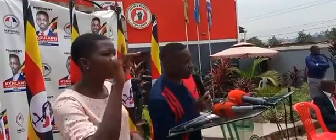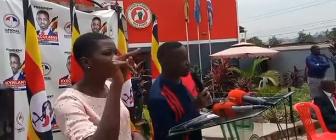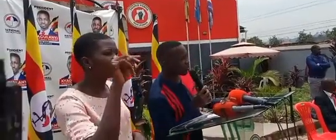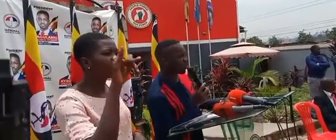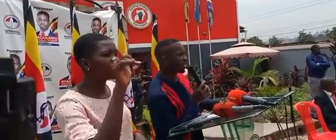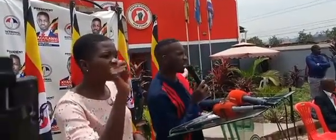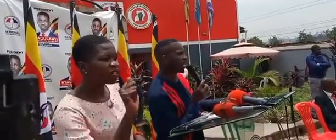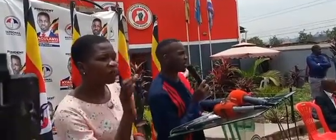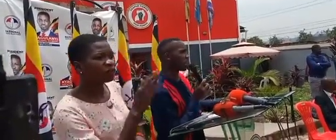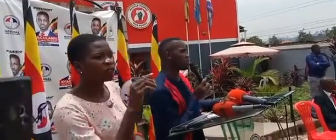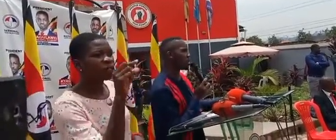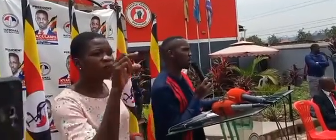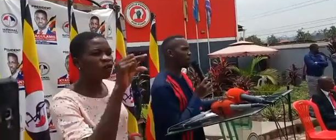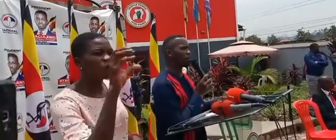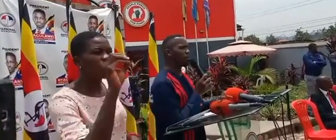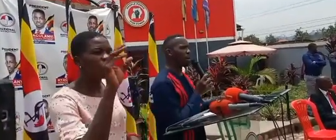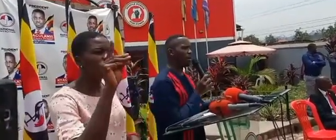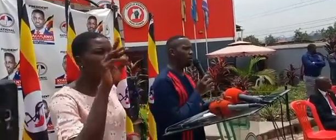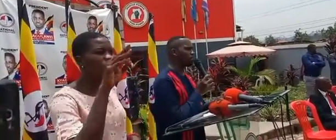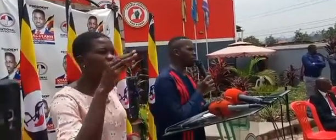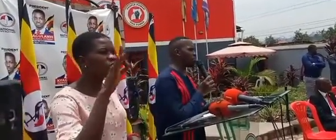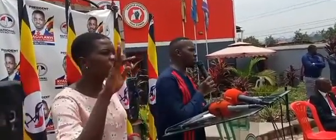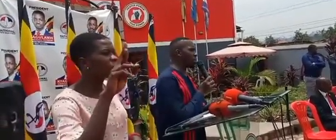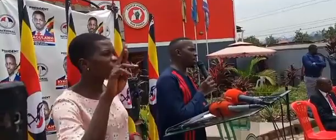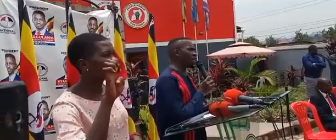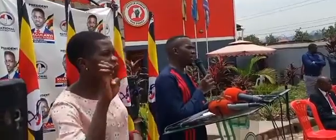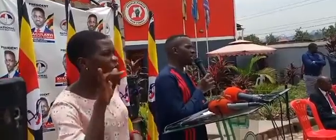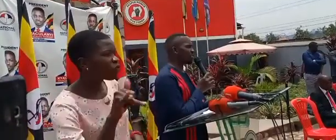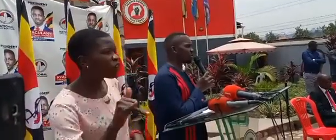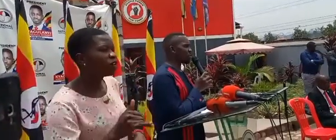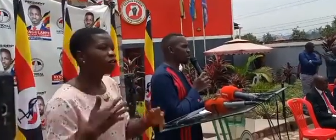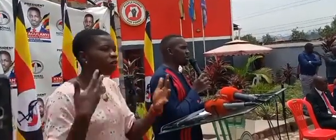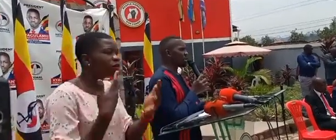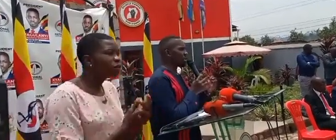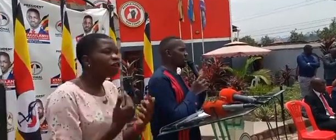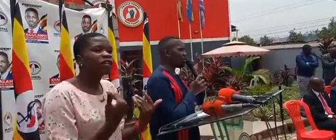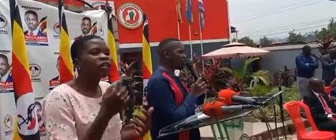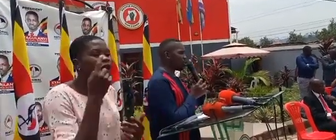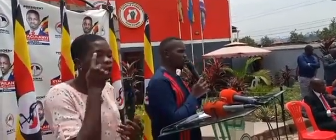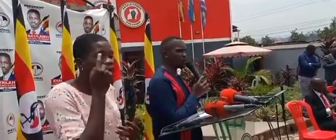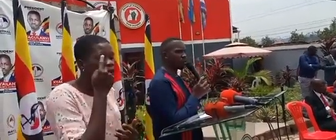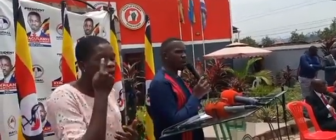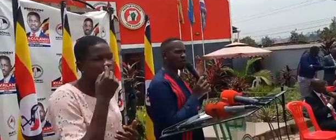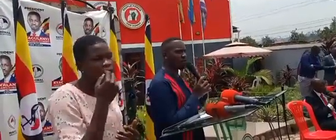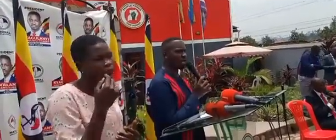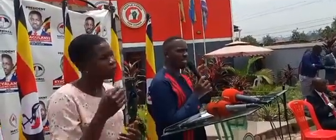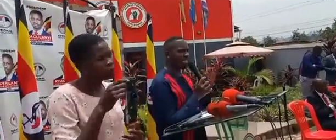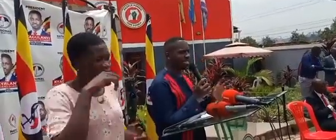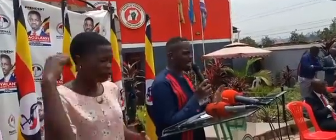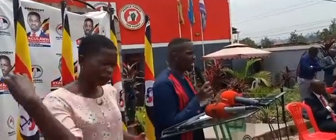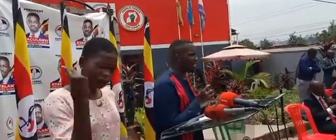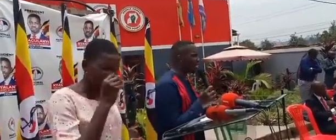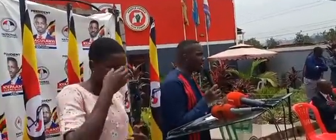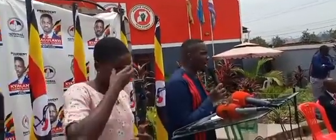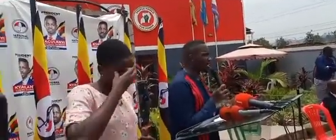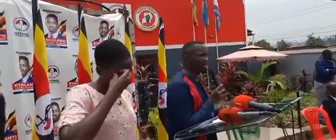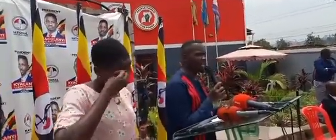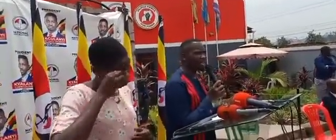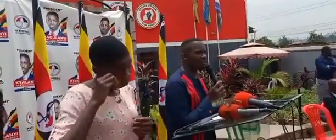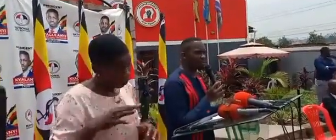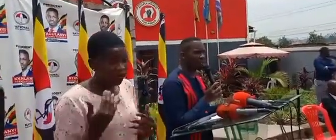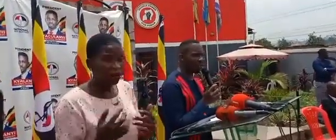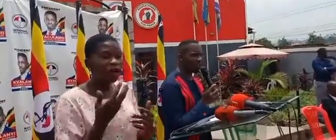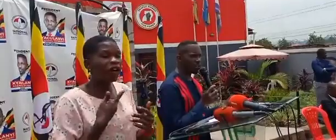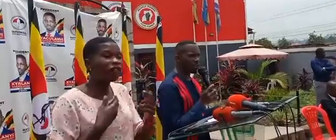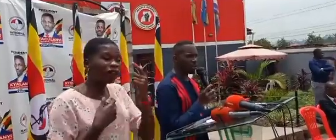Sekirinya Godfrey oyo story naye ajibabulira bamuwamba ne bamutulugunya eriiso erya kono bali kuba ne liyiika kati